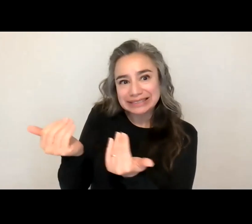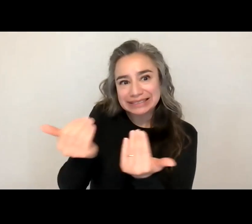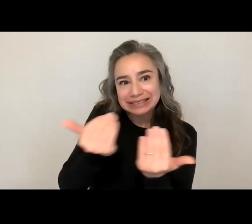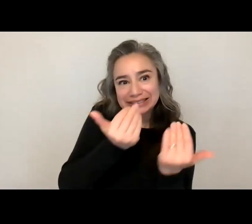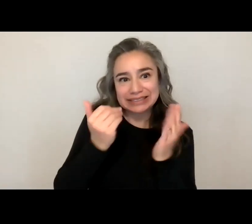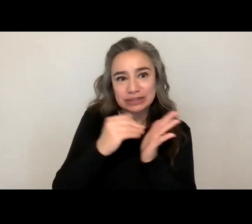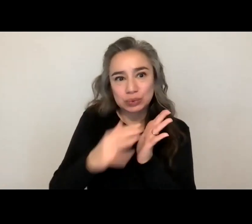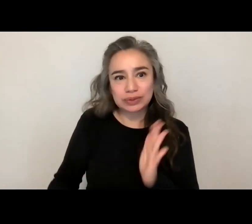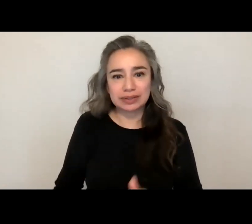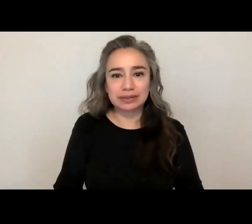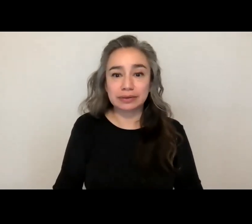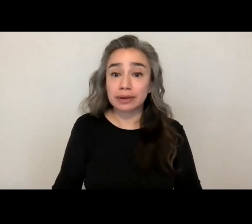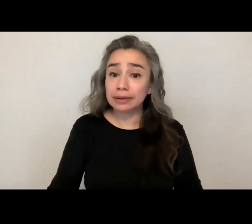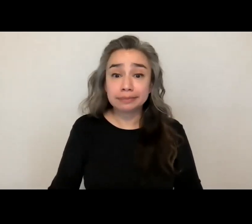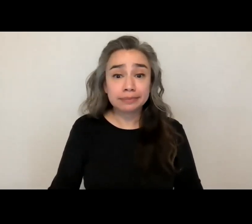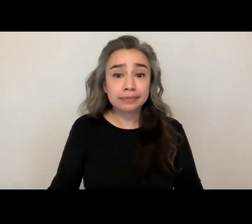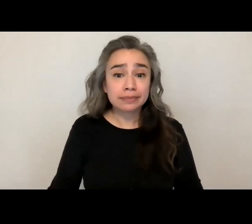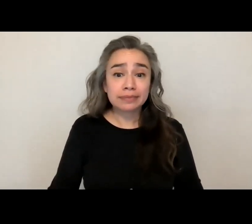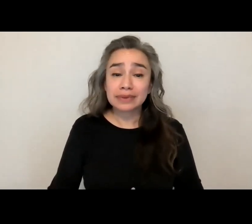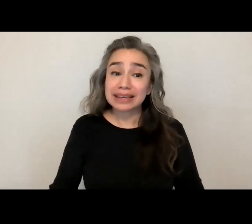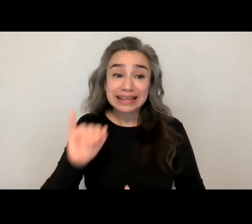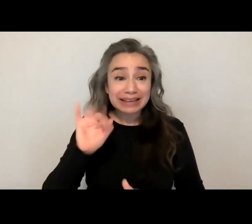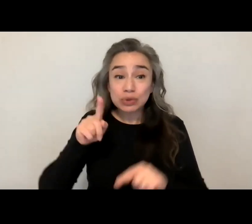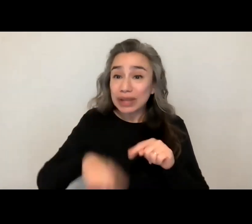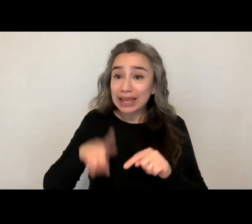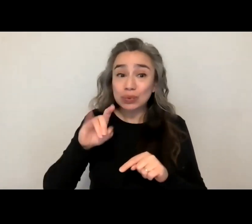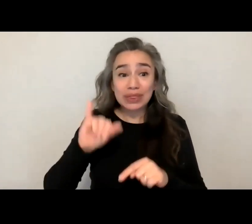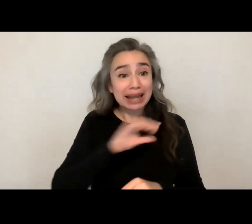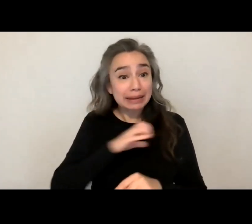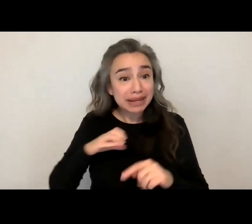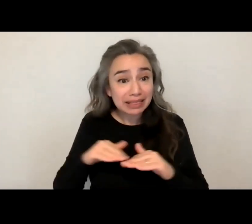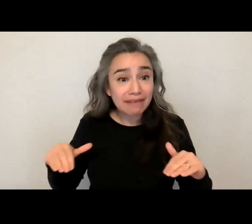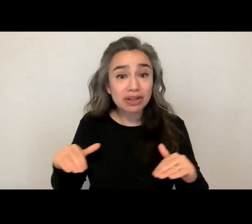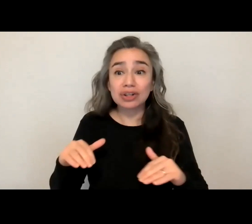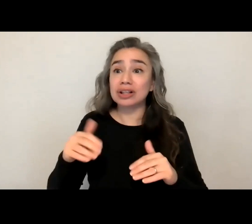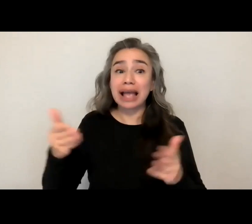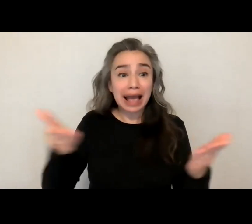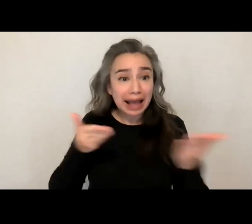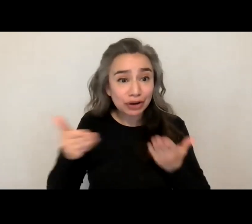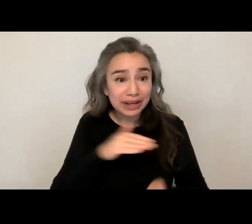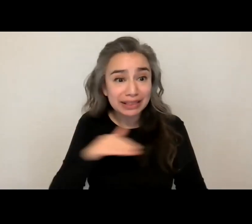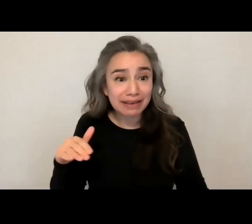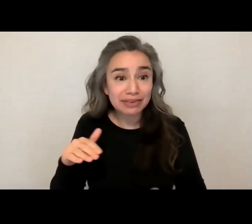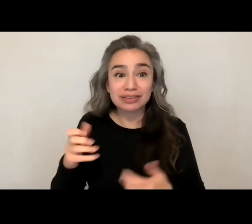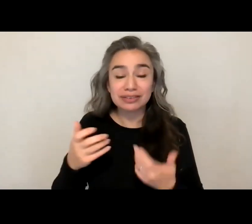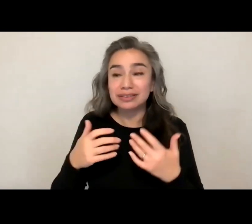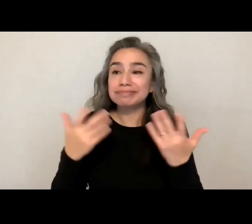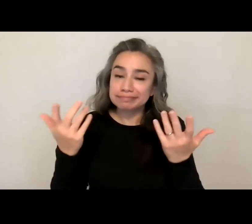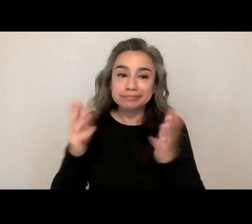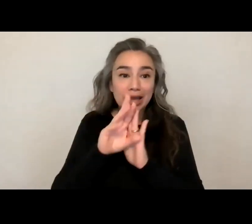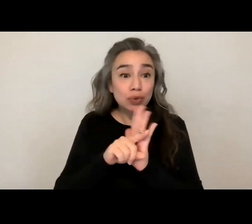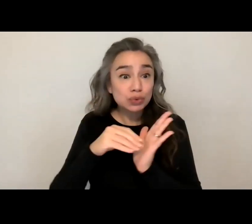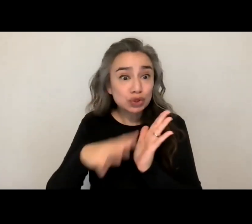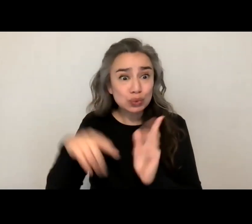if you can't do it at the committee level or the hiring level if they're never an undergraduate thinking about these questions. So I think that's really important to start on